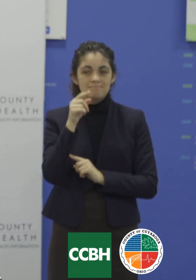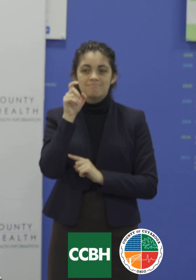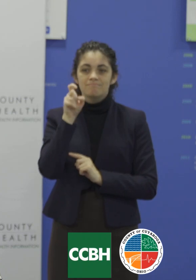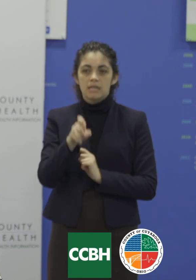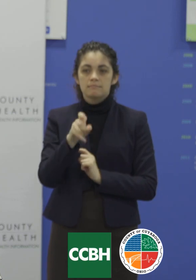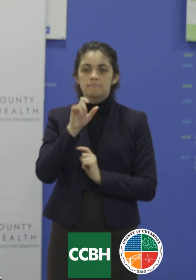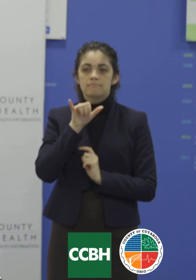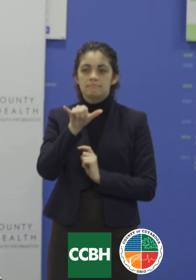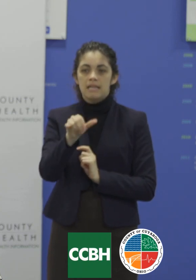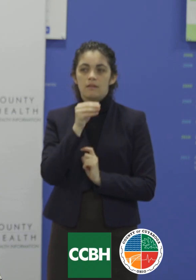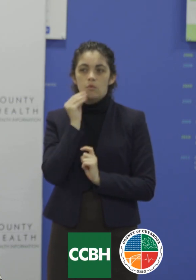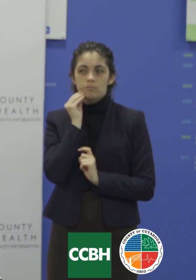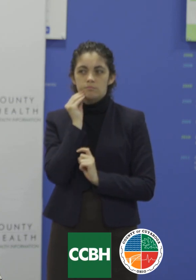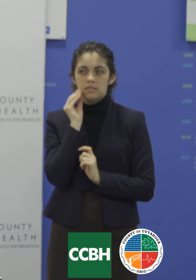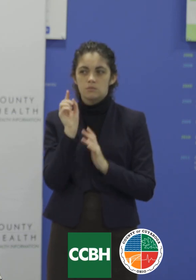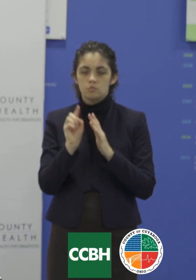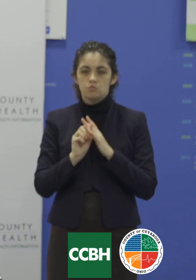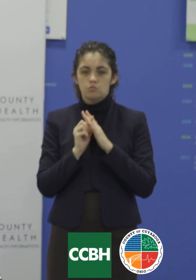And so that was effective